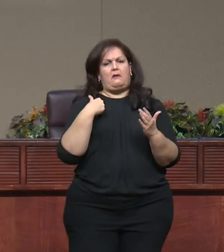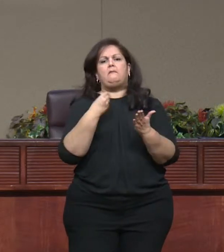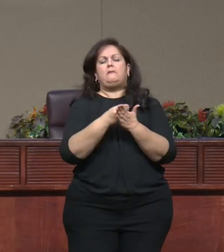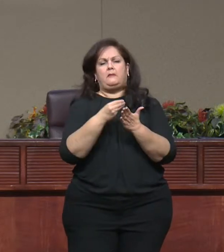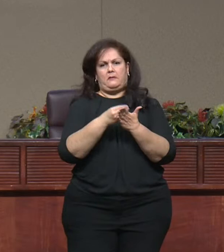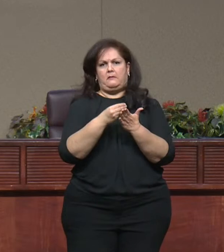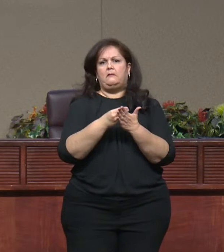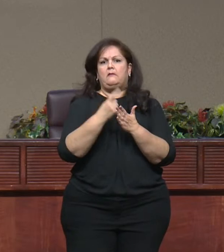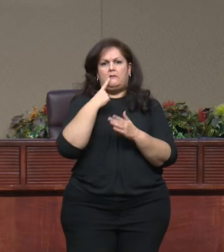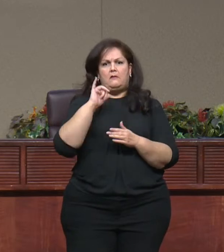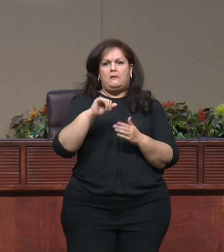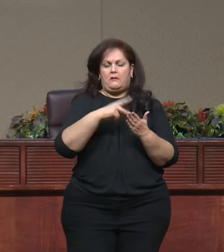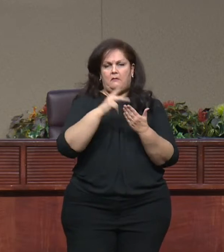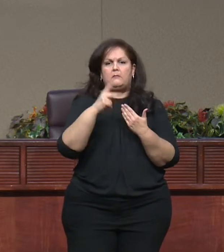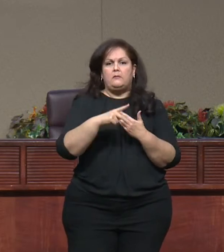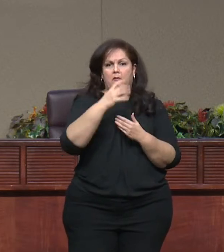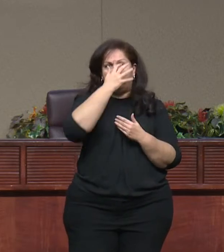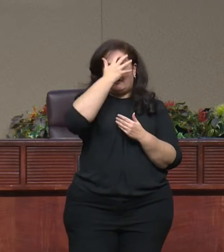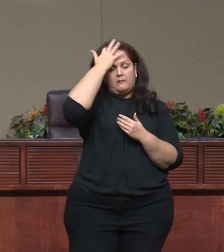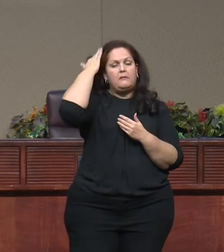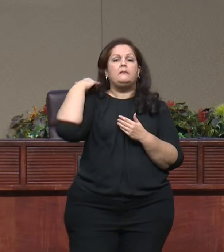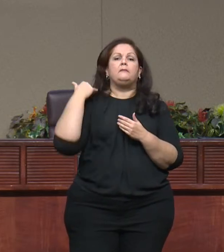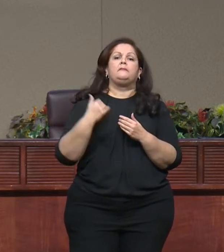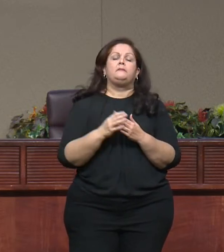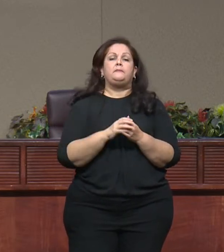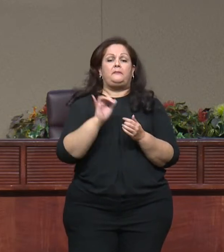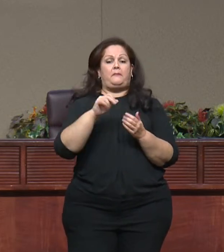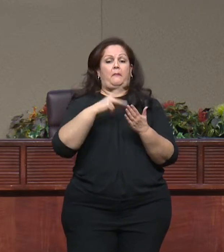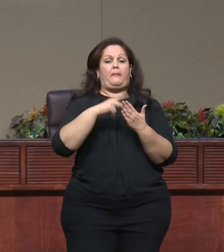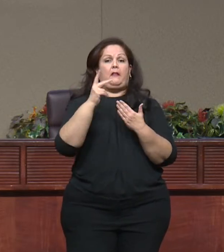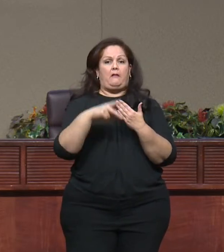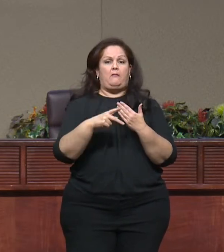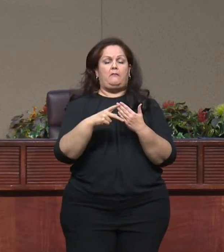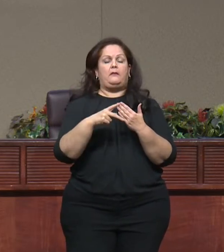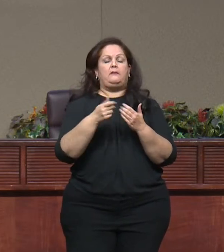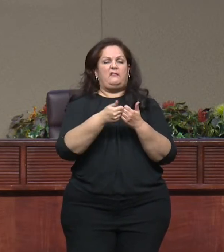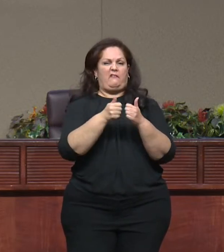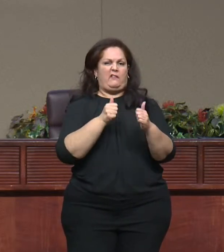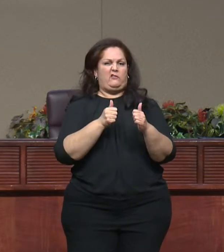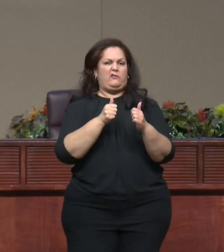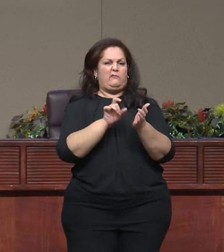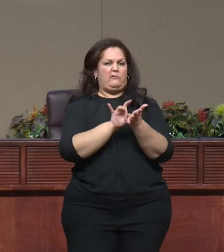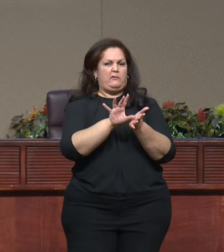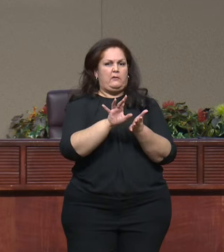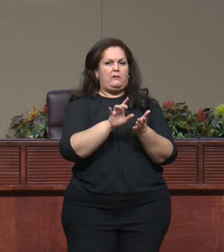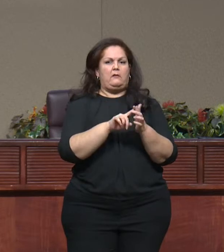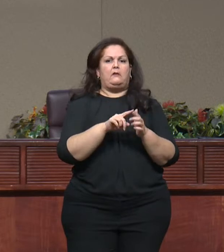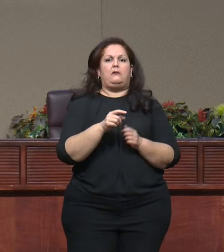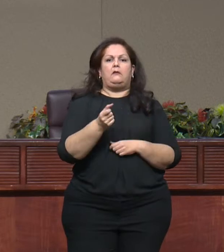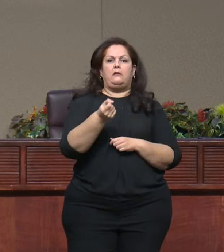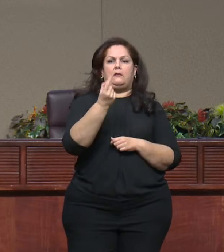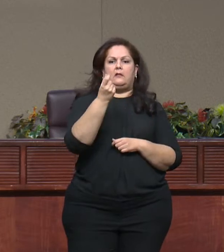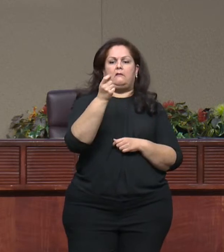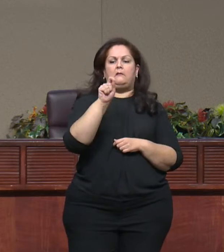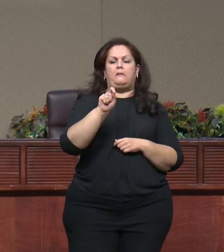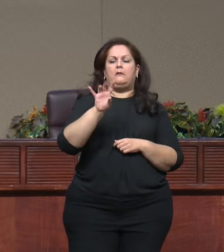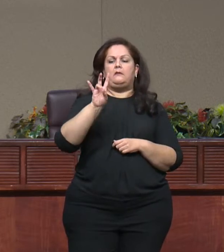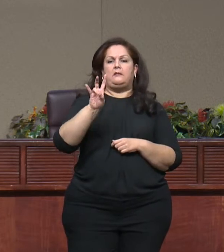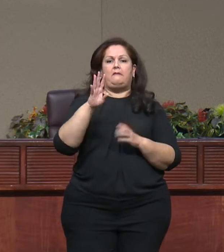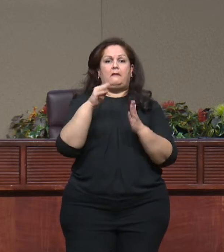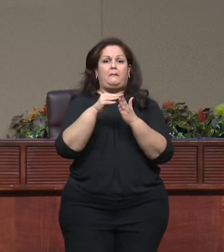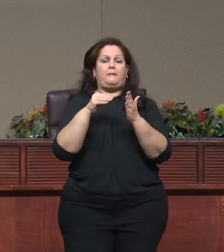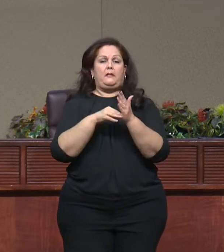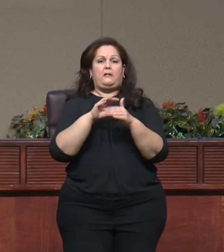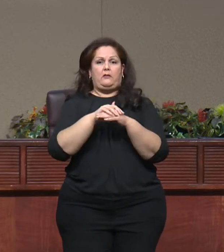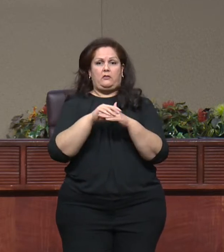allocate to our residents. Our eviction diversion program has roughly $11.7 million in CARES Act